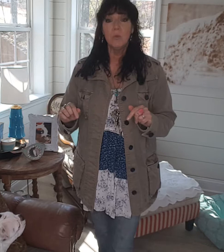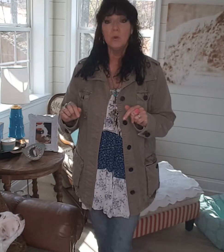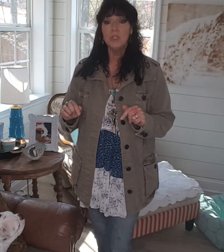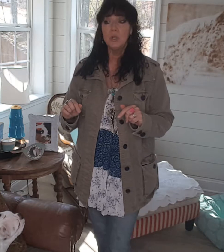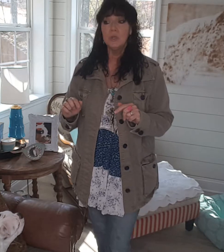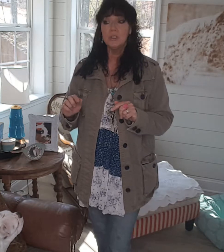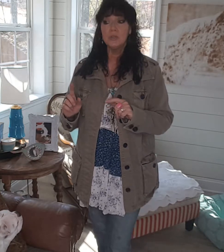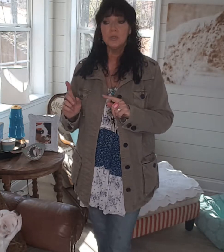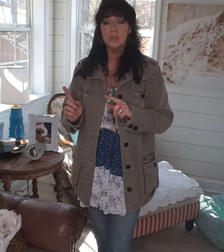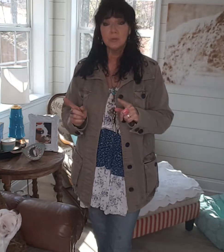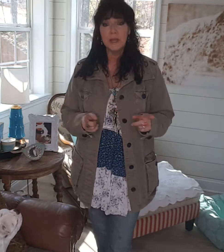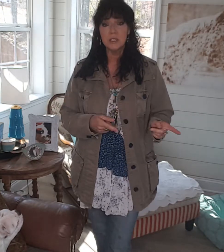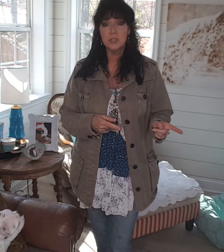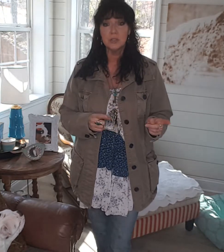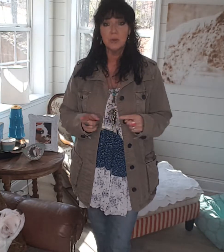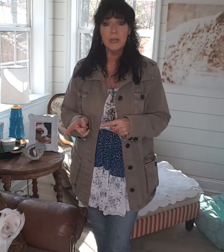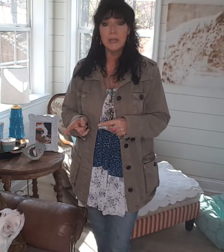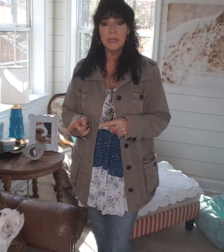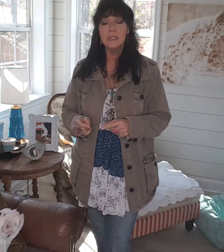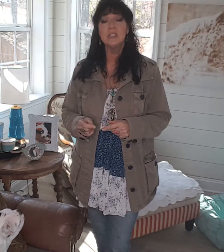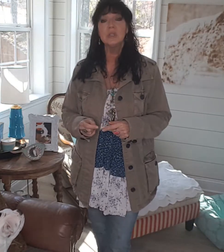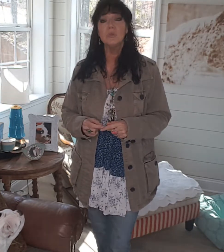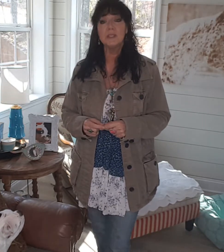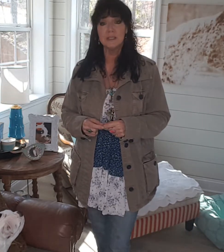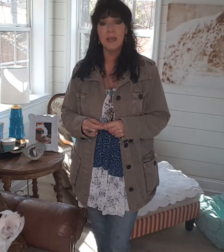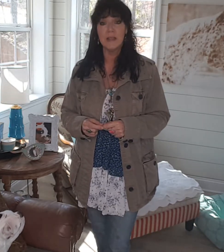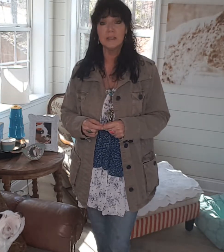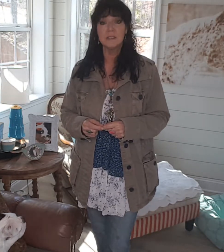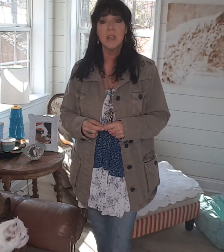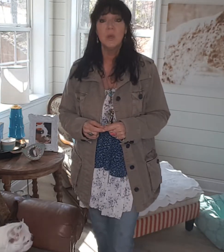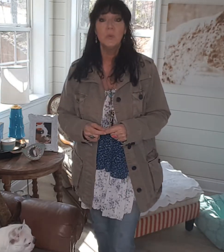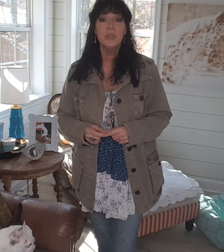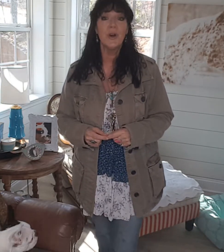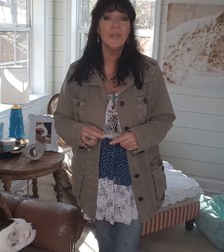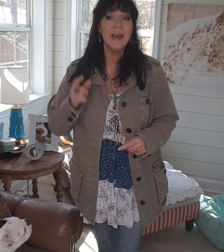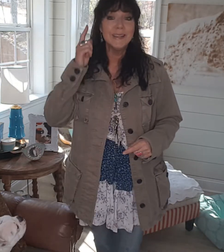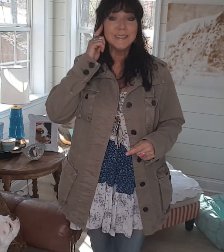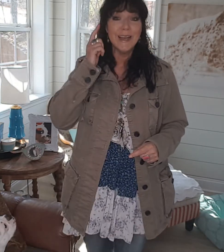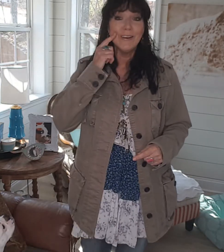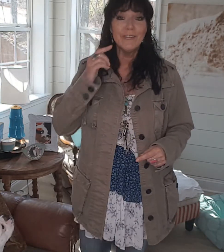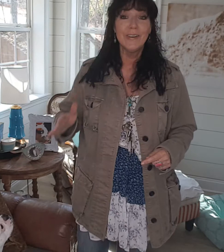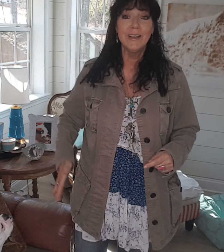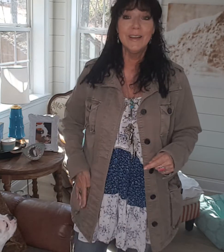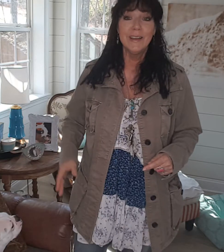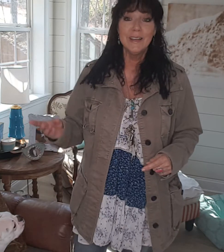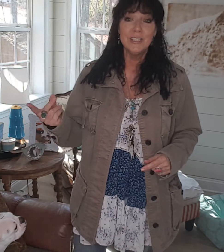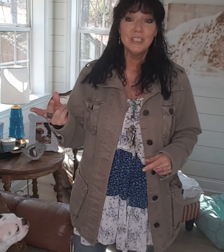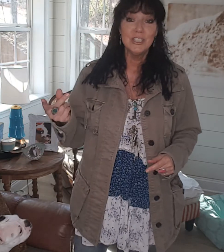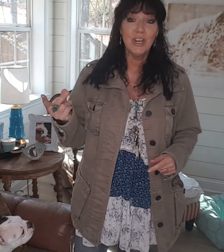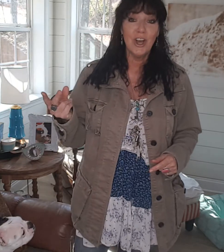when you introduce directional training with signs, we call that Deaf